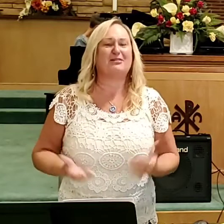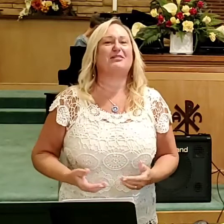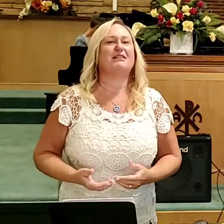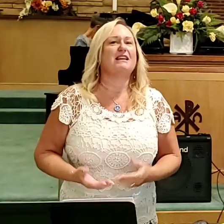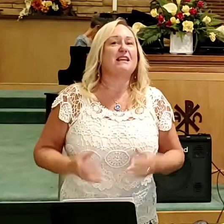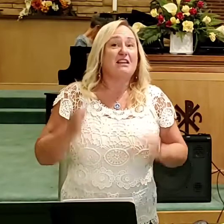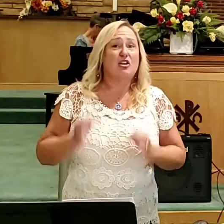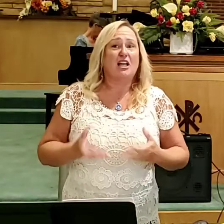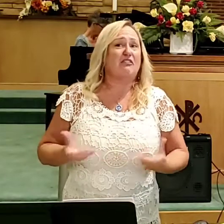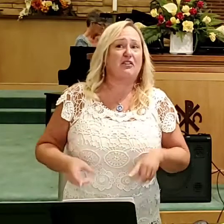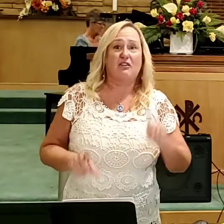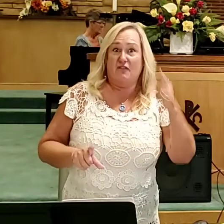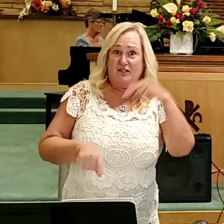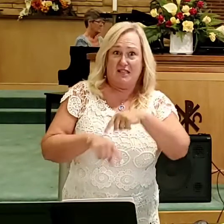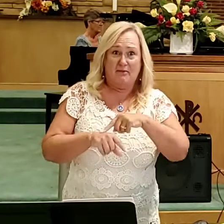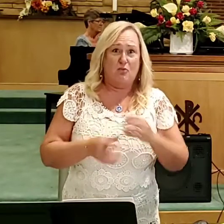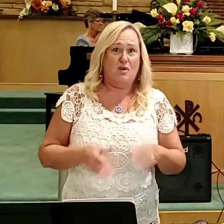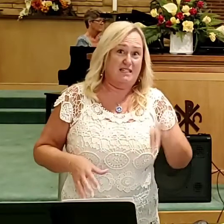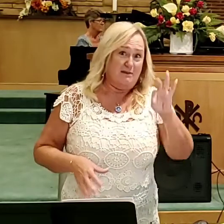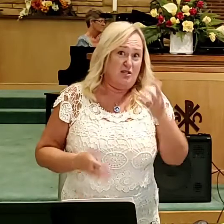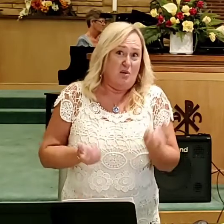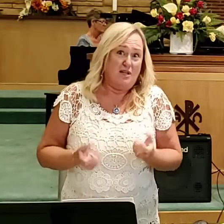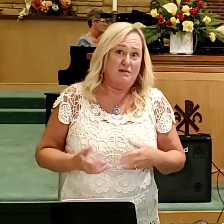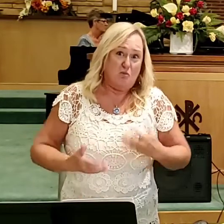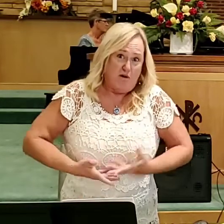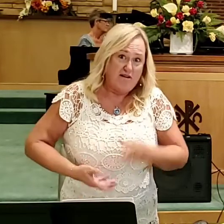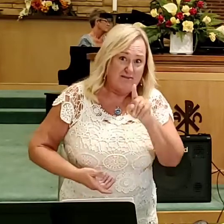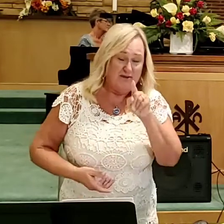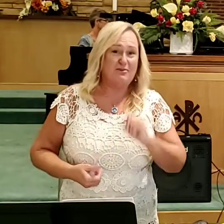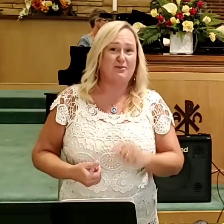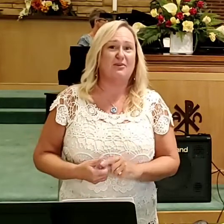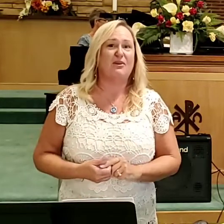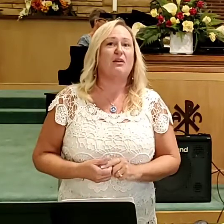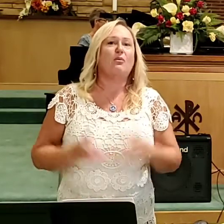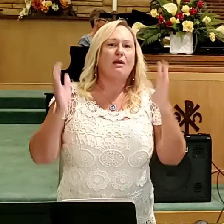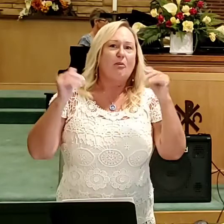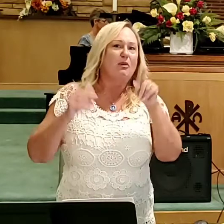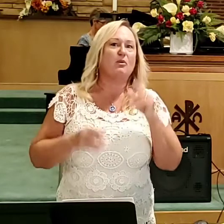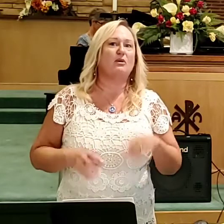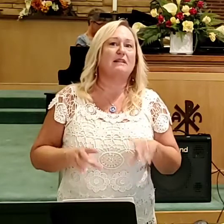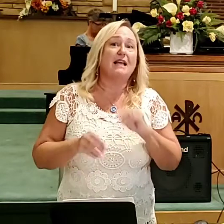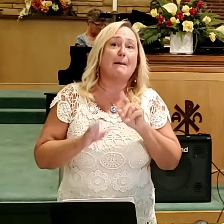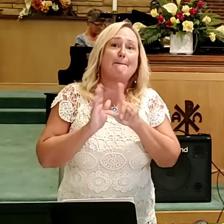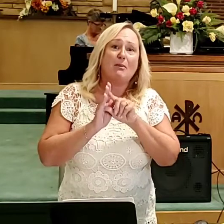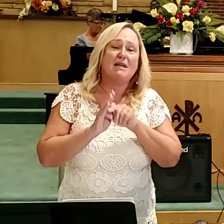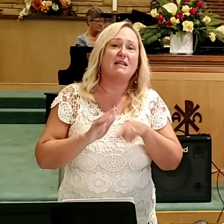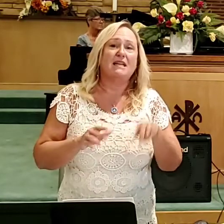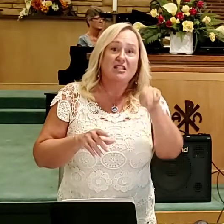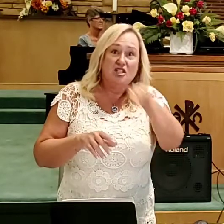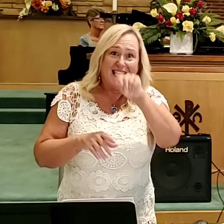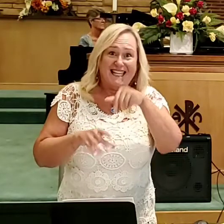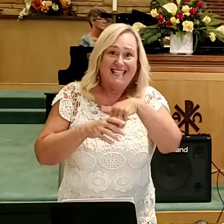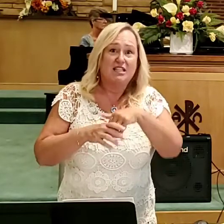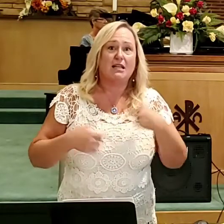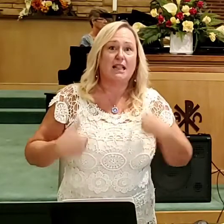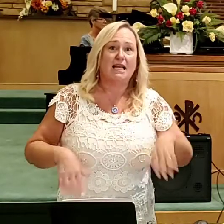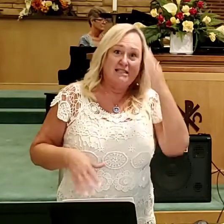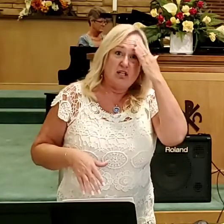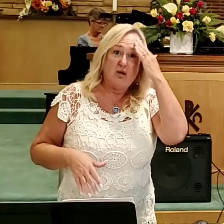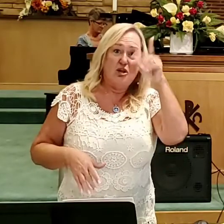are here for the first time, we especially want to welcome you, and we hope you will take a moment and check in to let us know you are